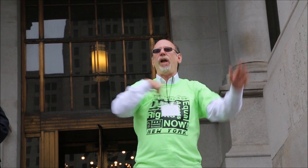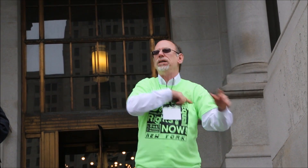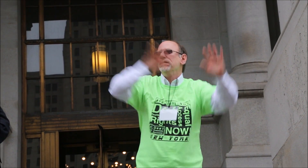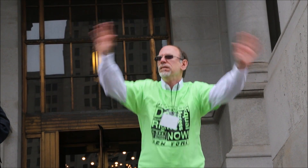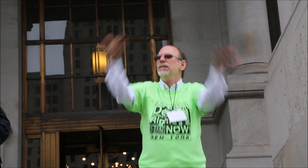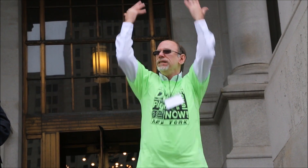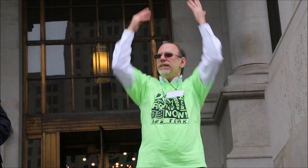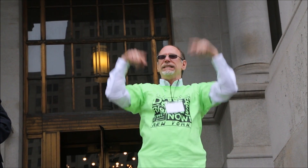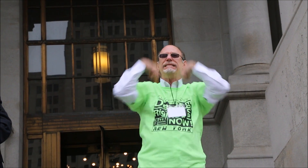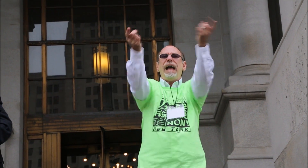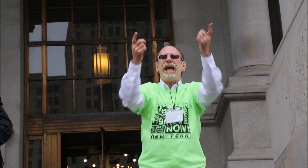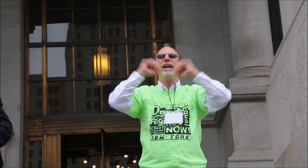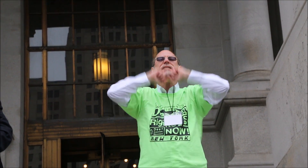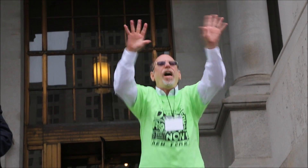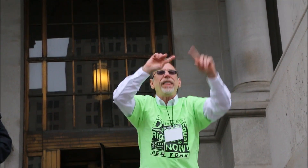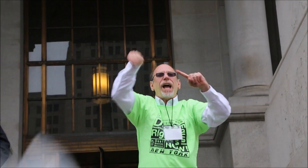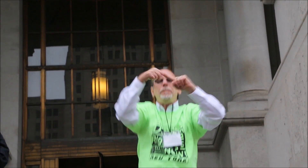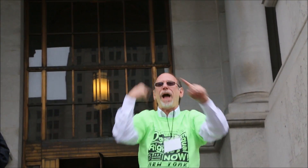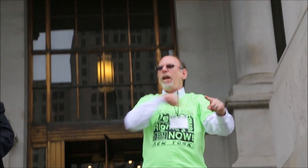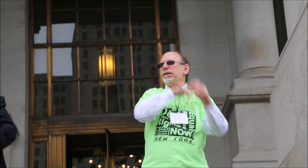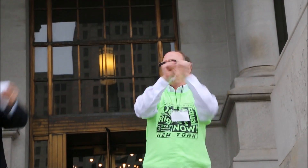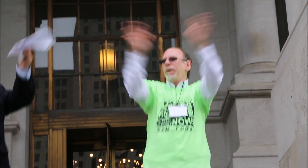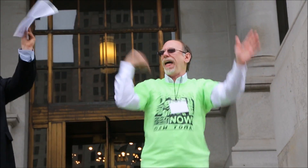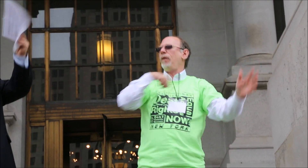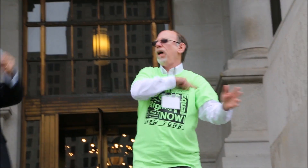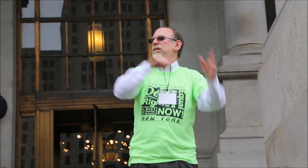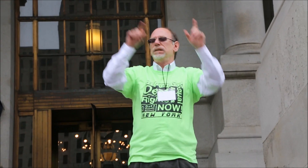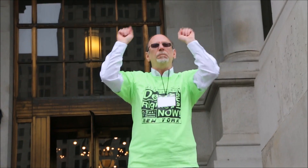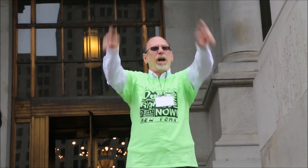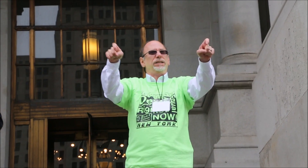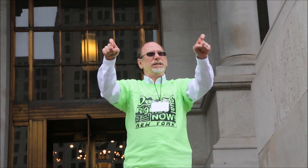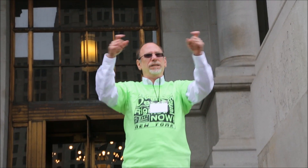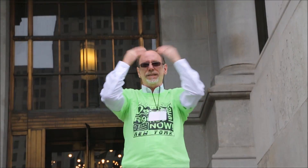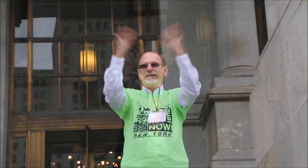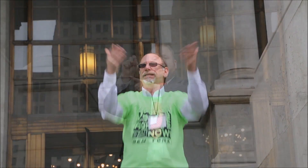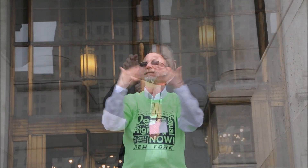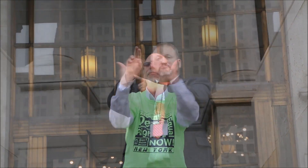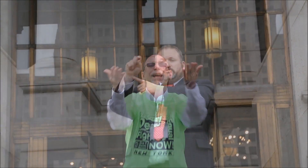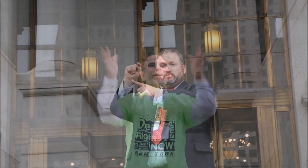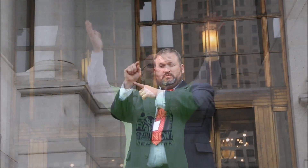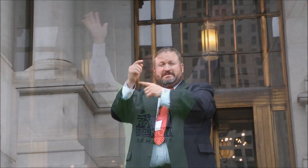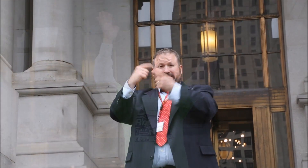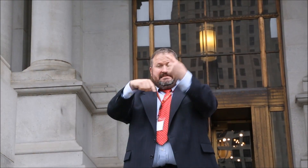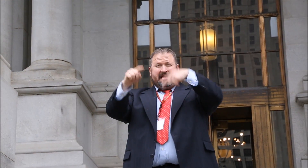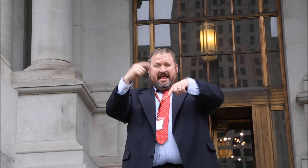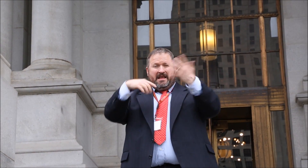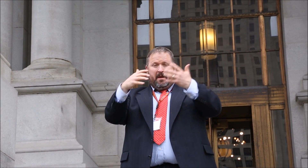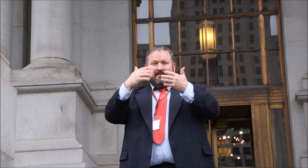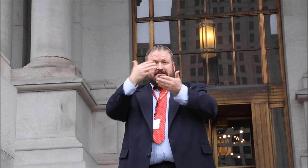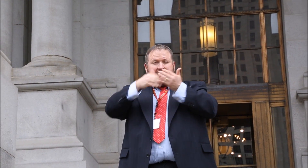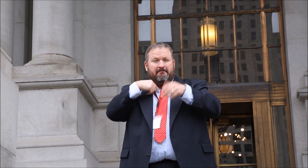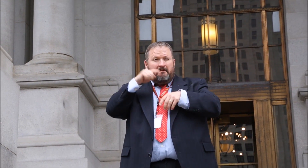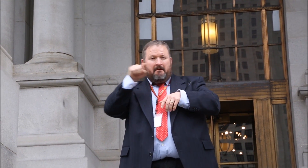And again, we have to let the school departments know that we need interpreters for mainstream schools. And they need to